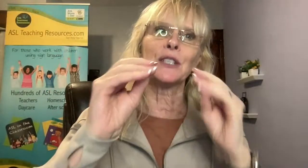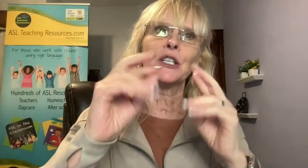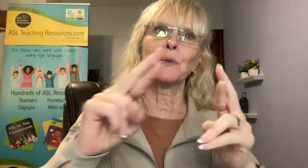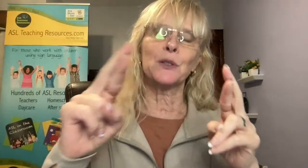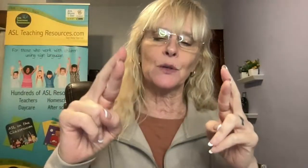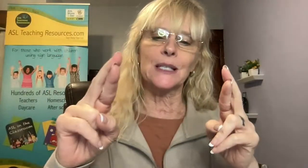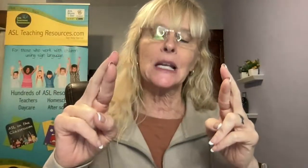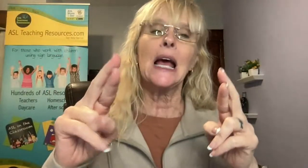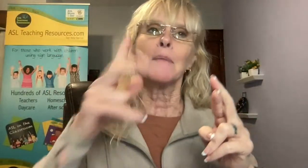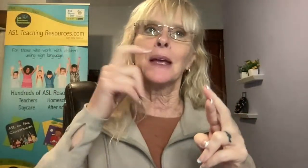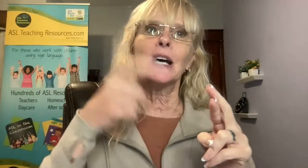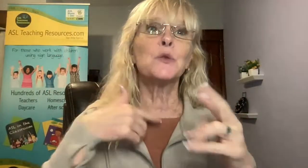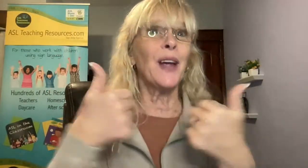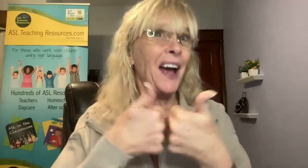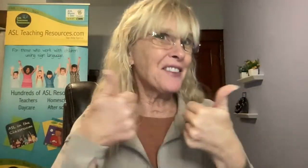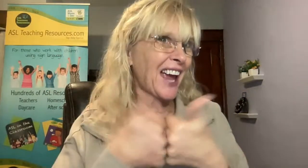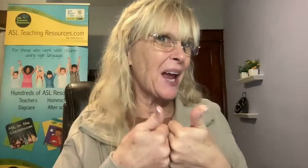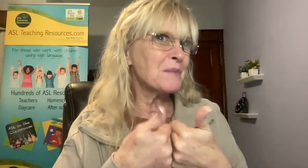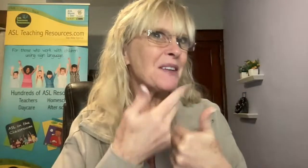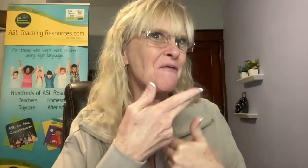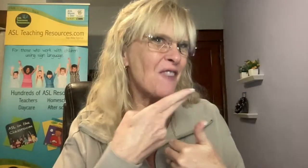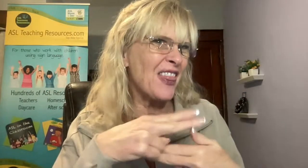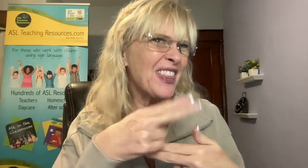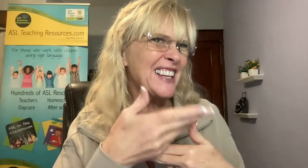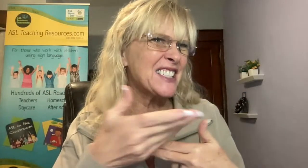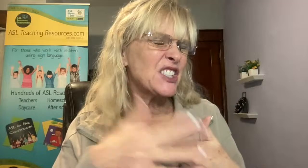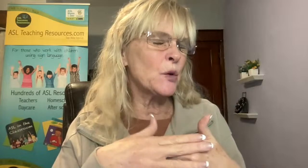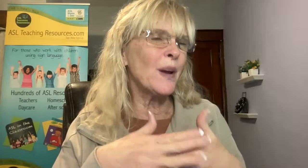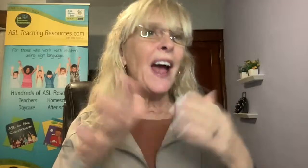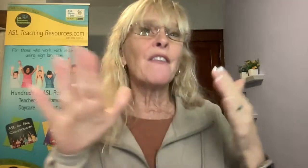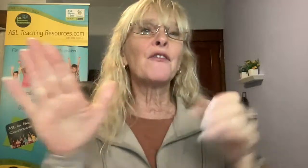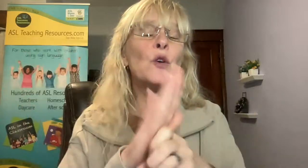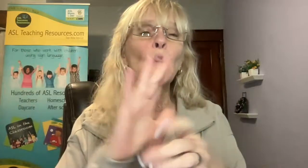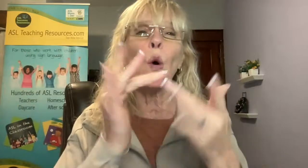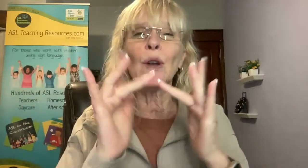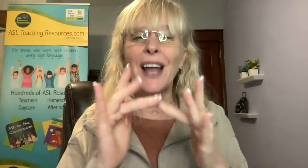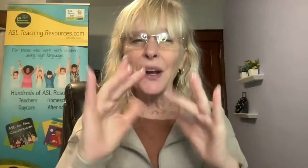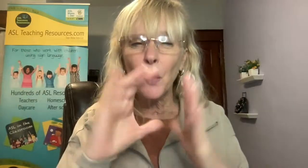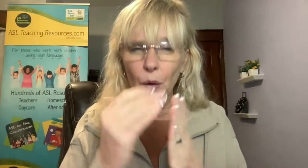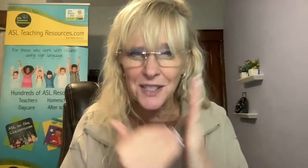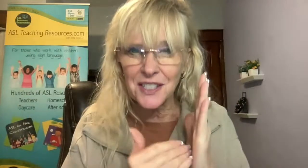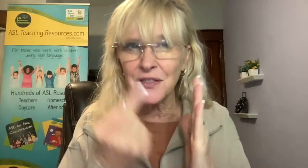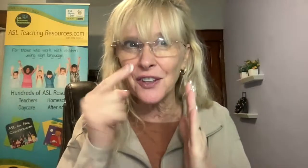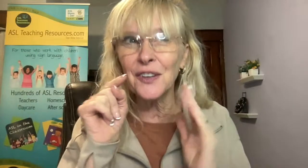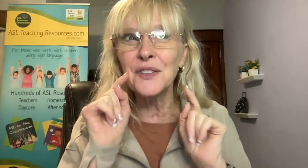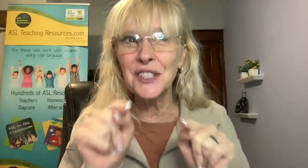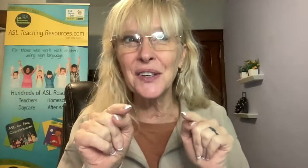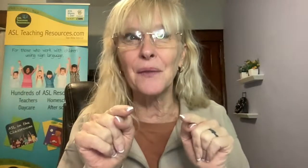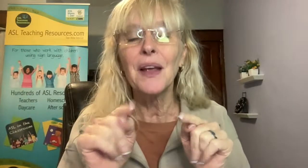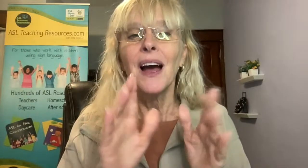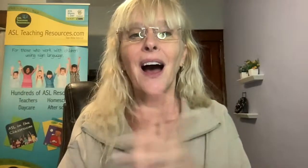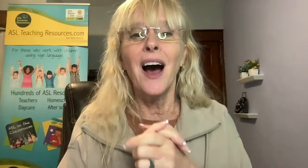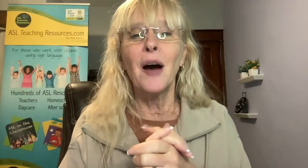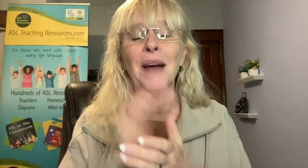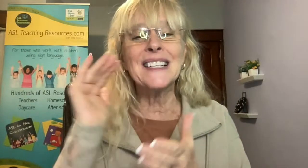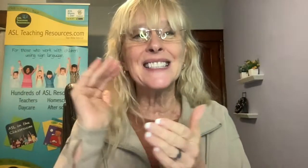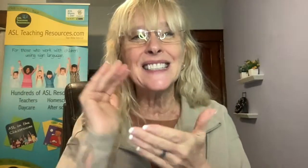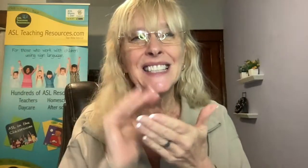Teaching Resources because we have games and fun things to do. We have full online courses for you too, as little